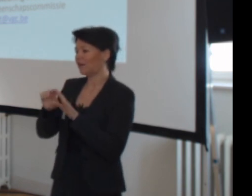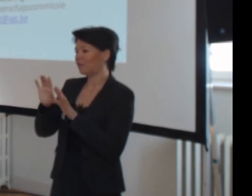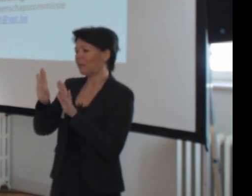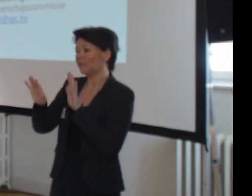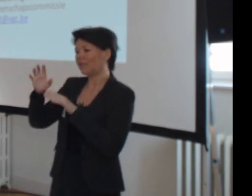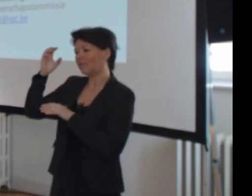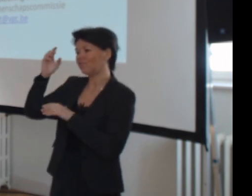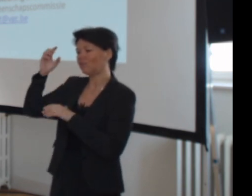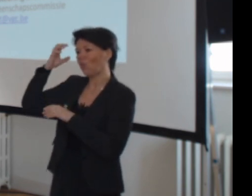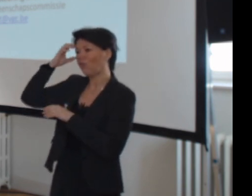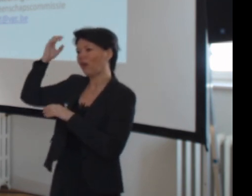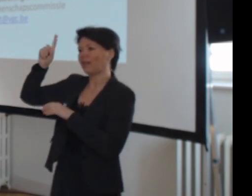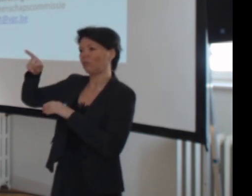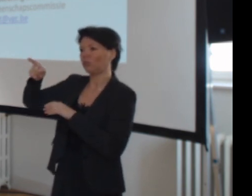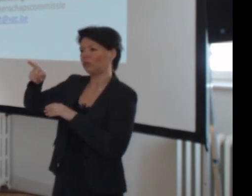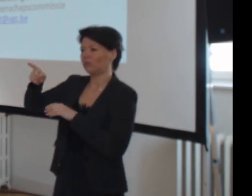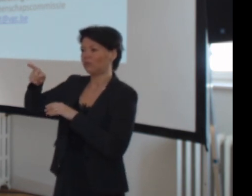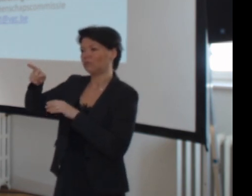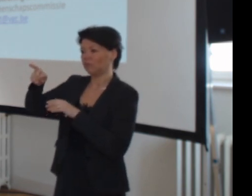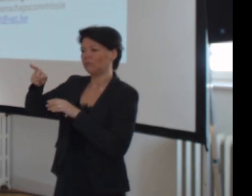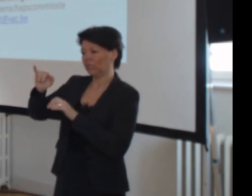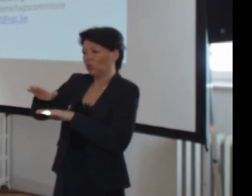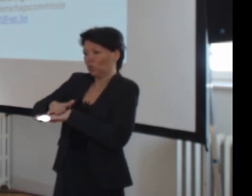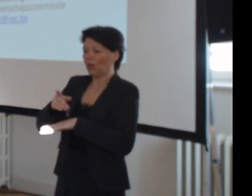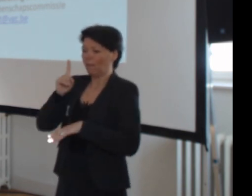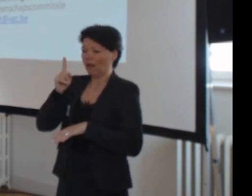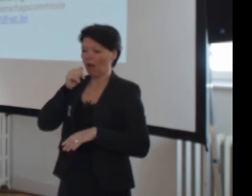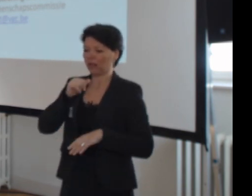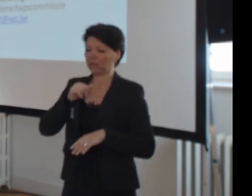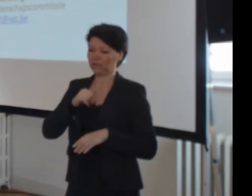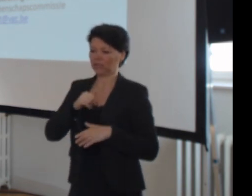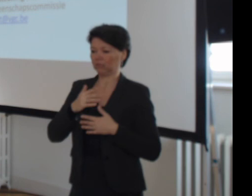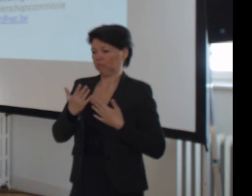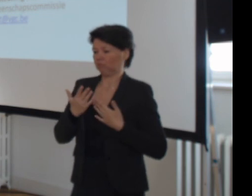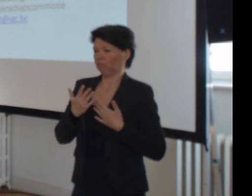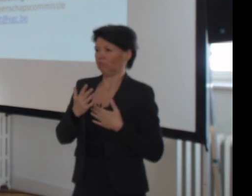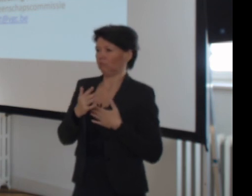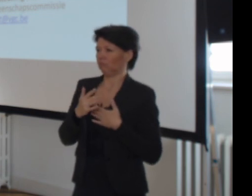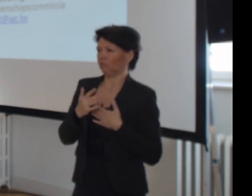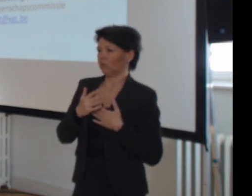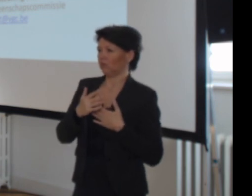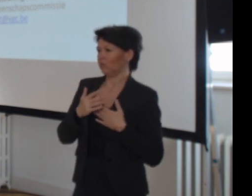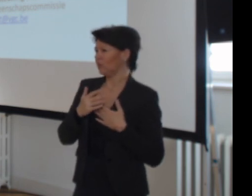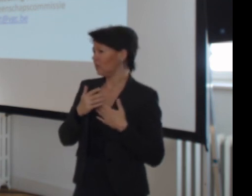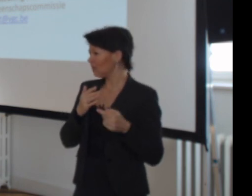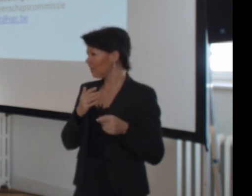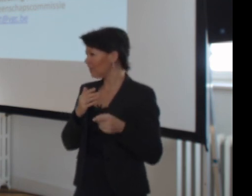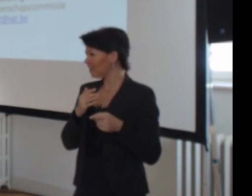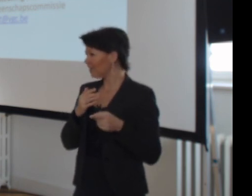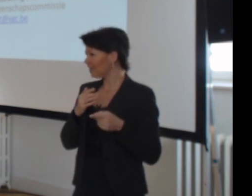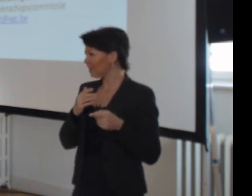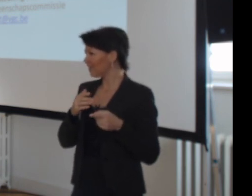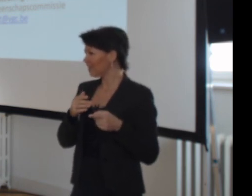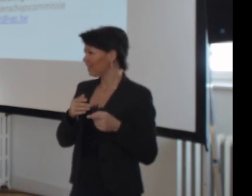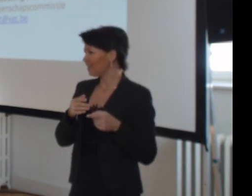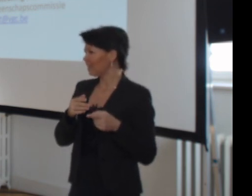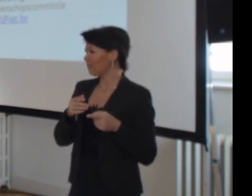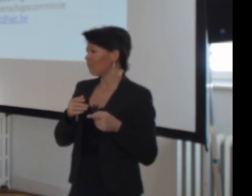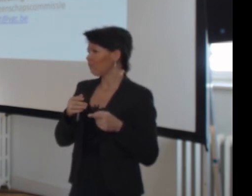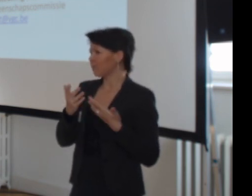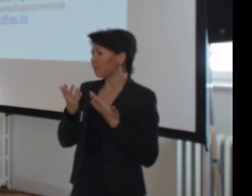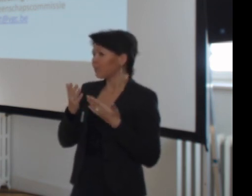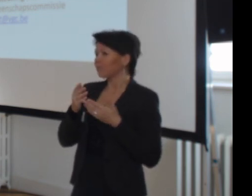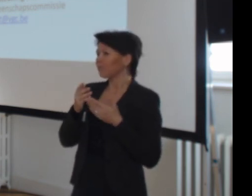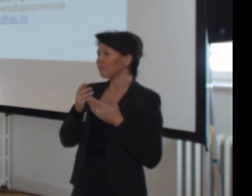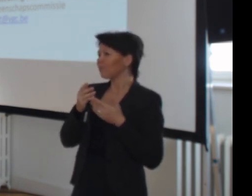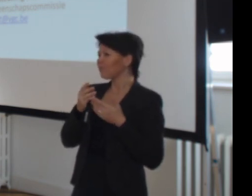there, but if it is a charity or a private organisation that focuses on blindness, low vision,